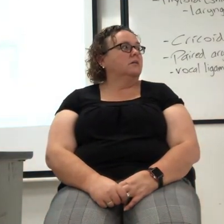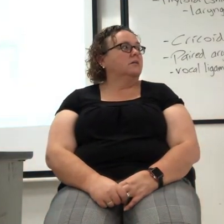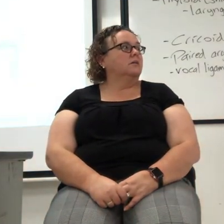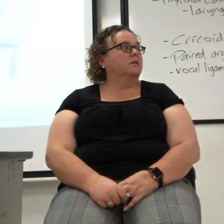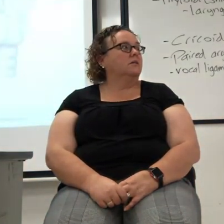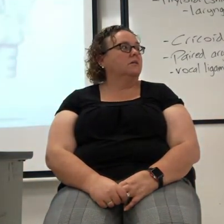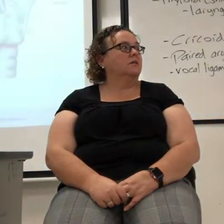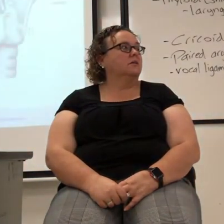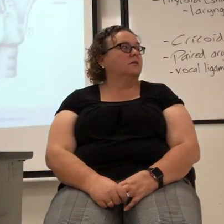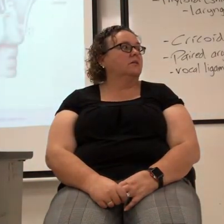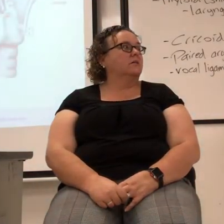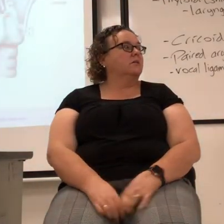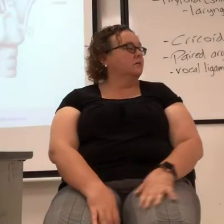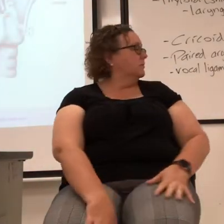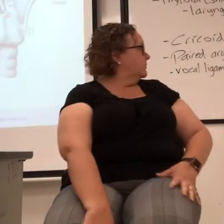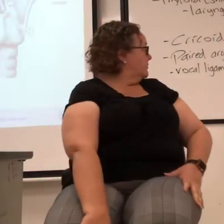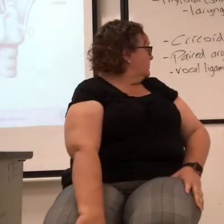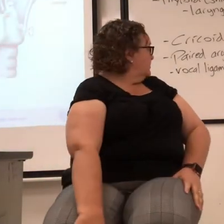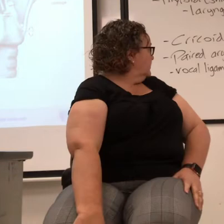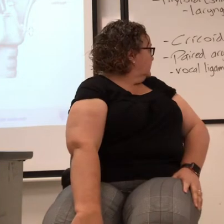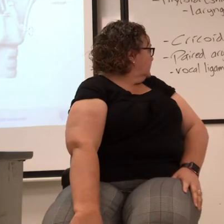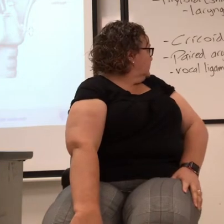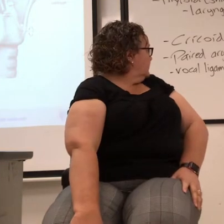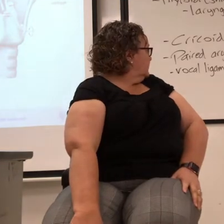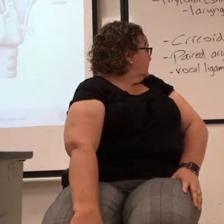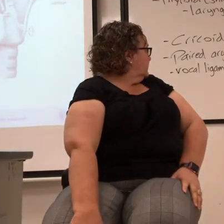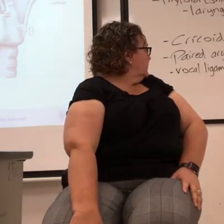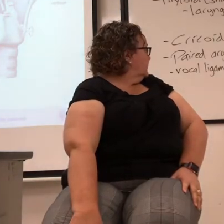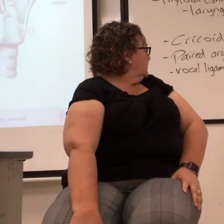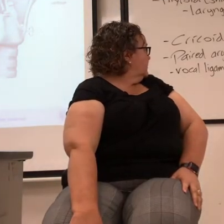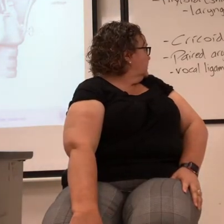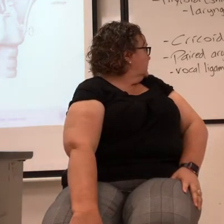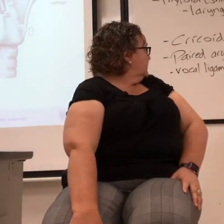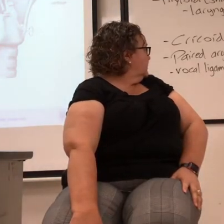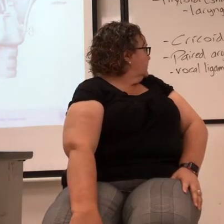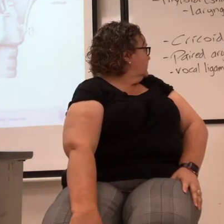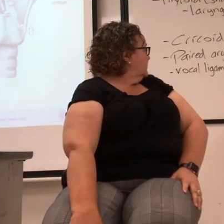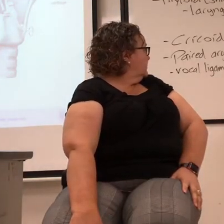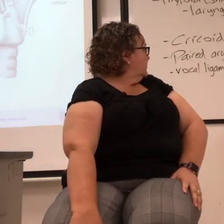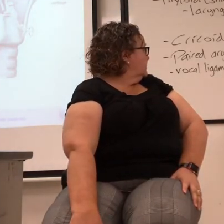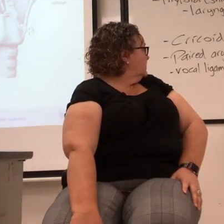attached to arytenoid cartilages and thyroid cartilage.